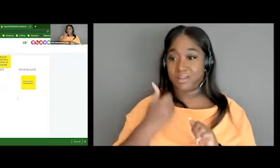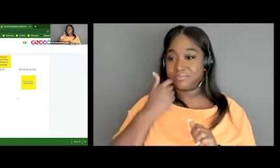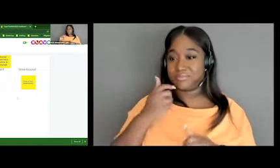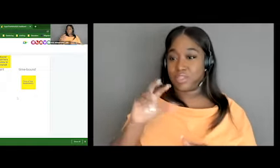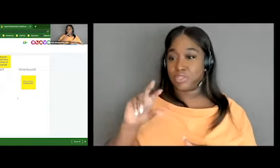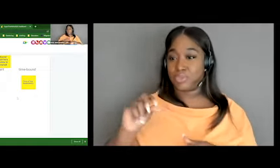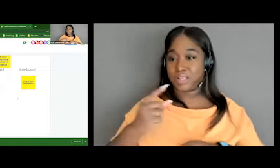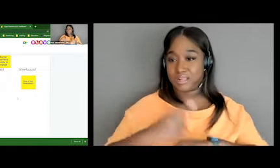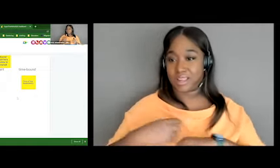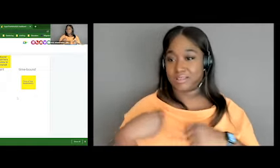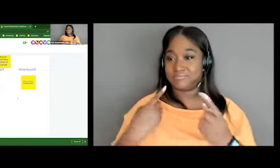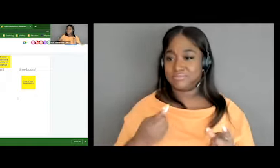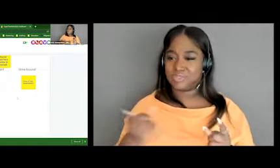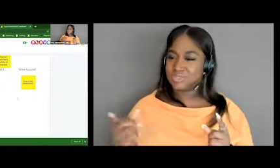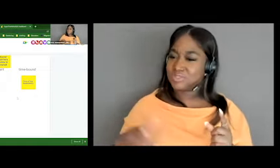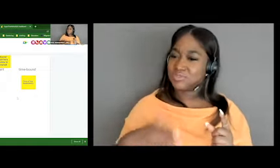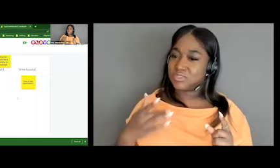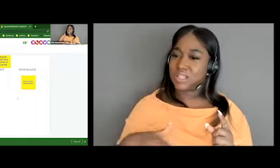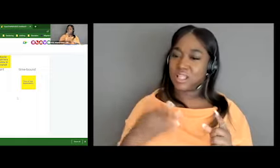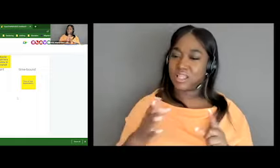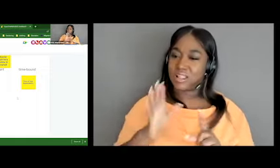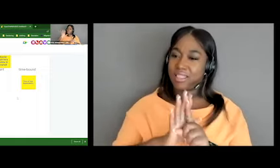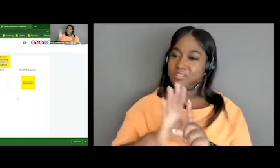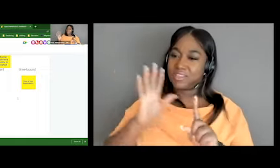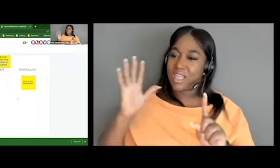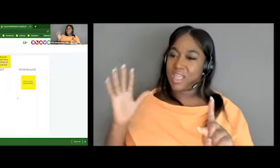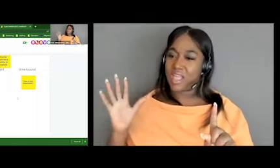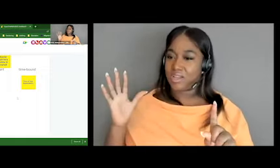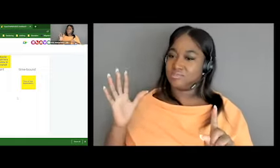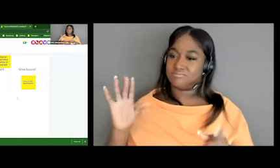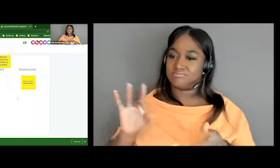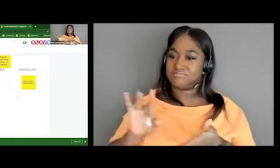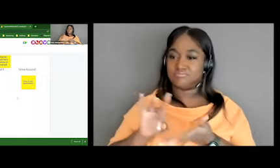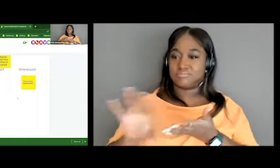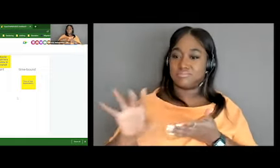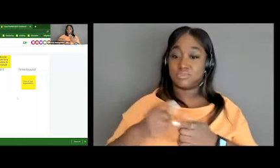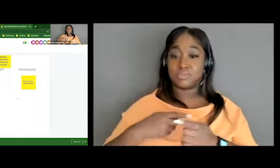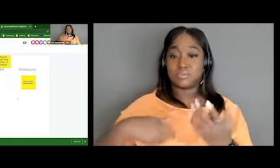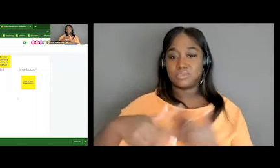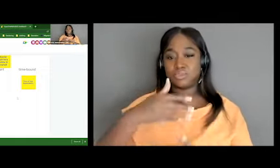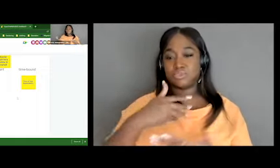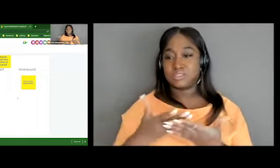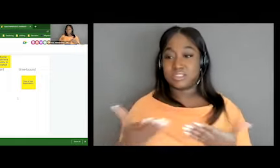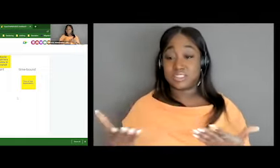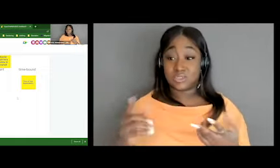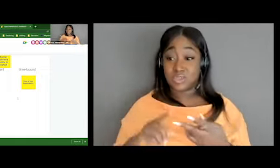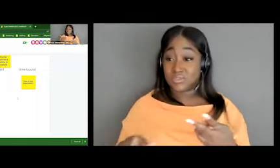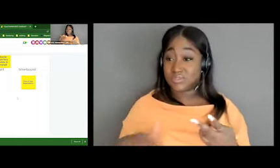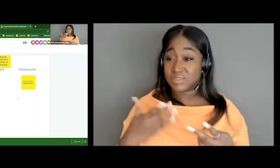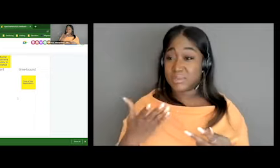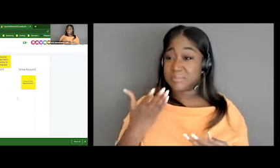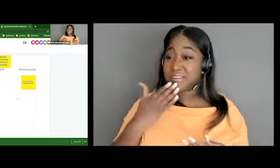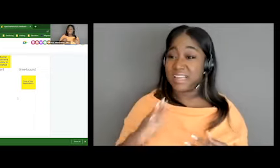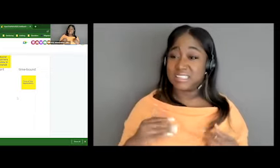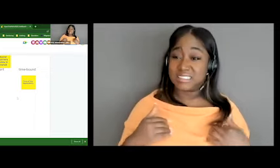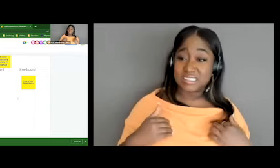you were left out, or did you feel excluded from social things, or did you feel bad asking for rides? Some of